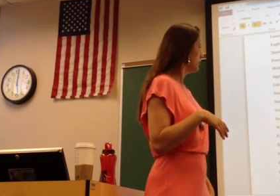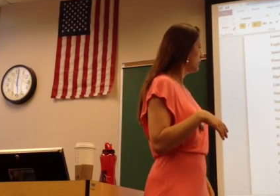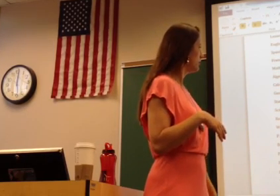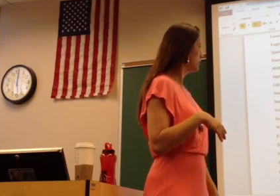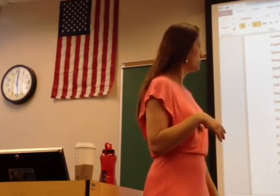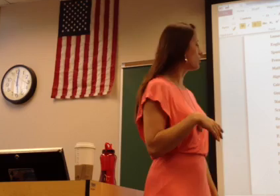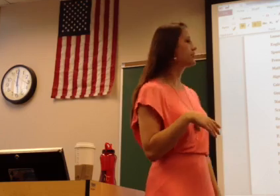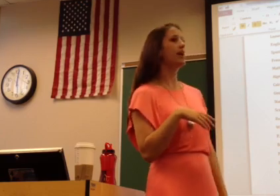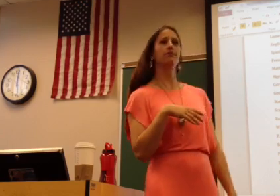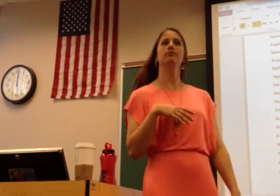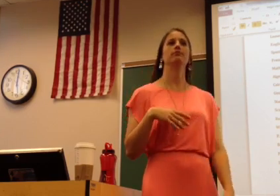Roller skate.